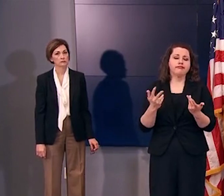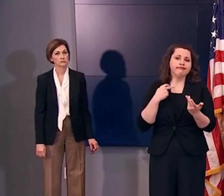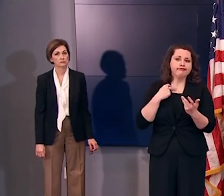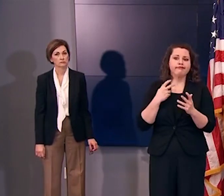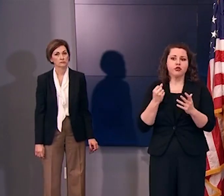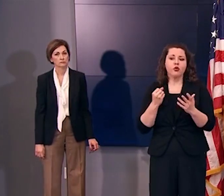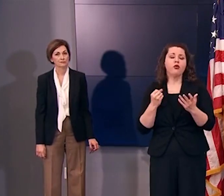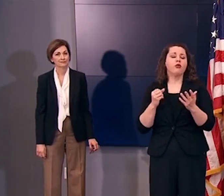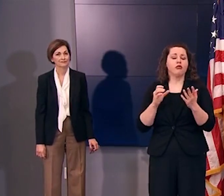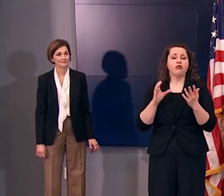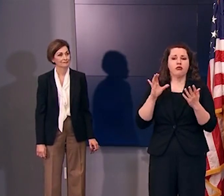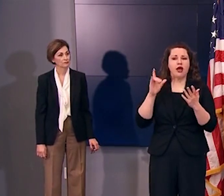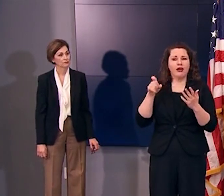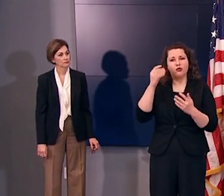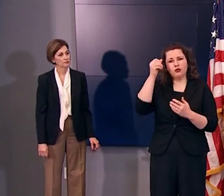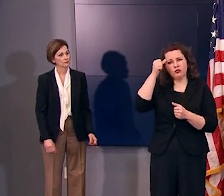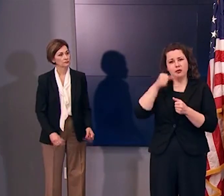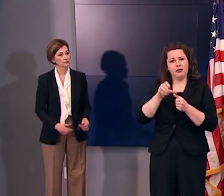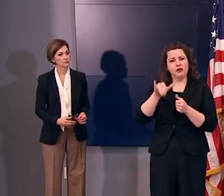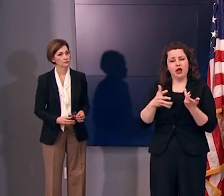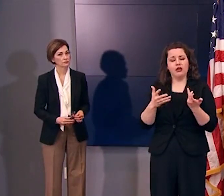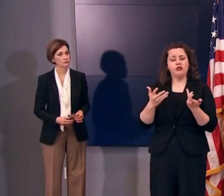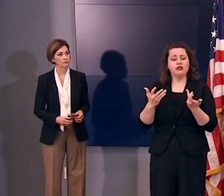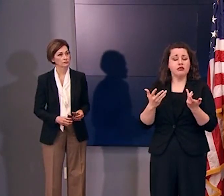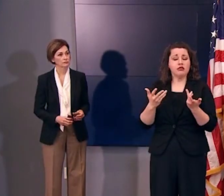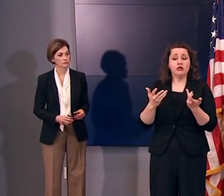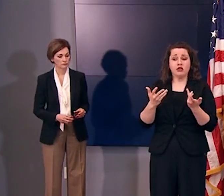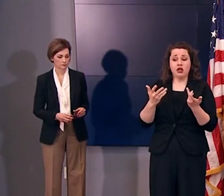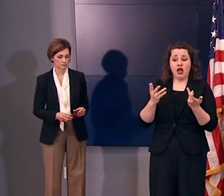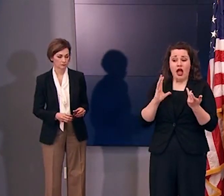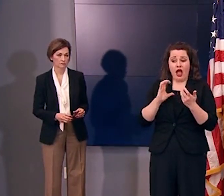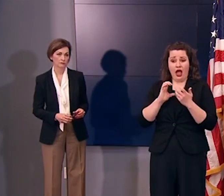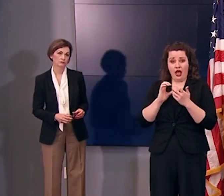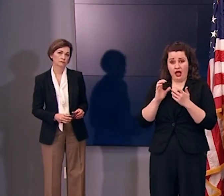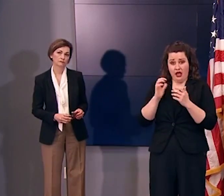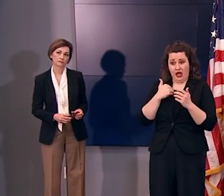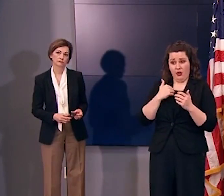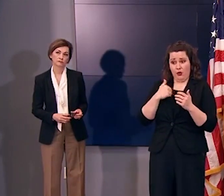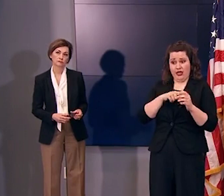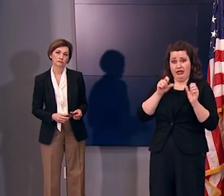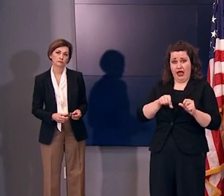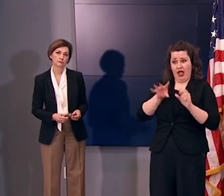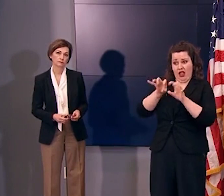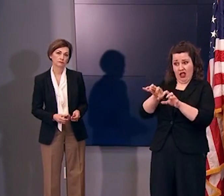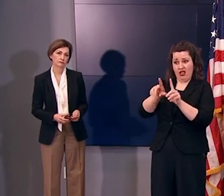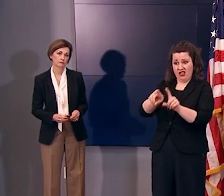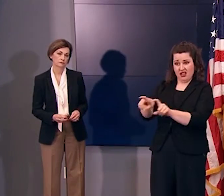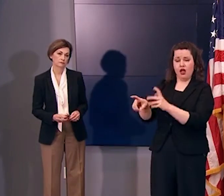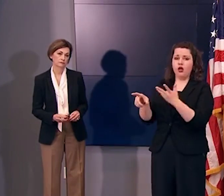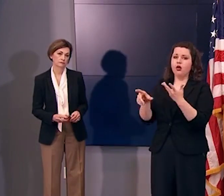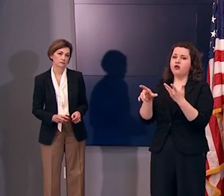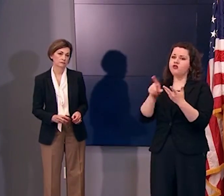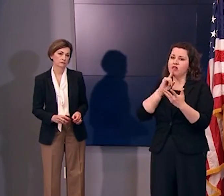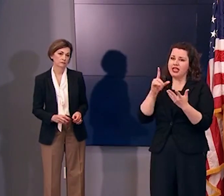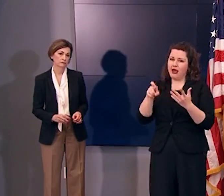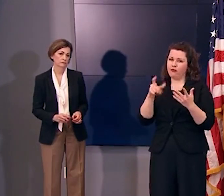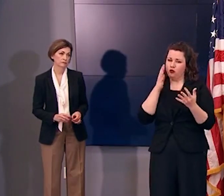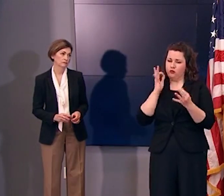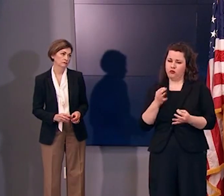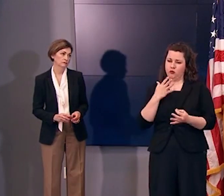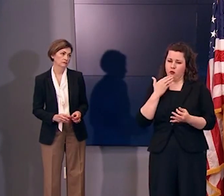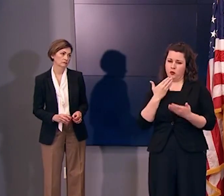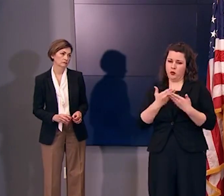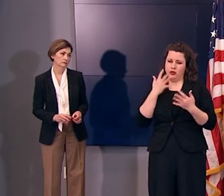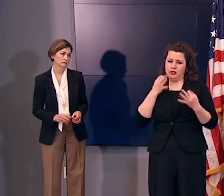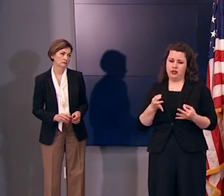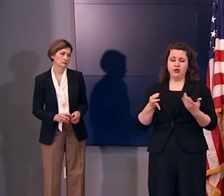have to keep in mind here in terms of our ability to do surveillance testing. We really want to focus it at, you heard me